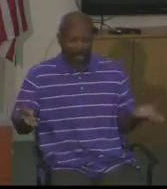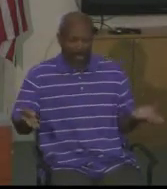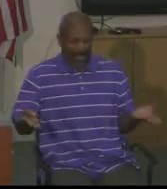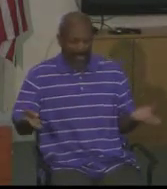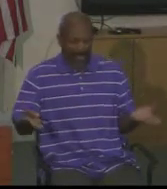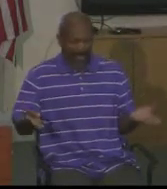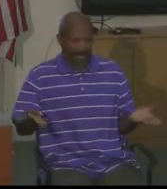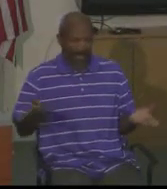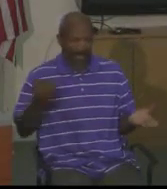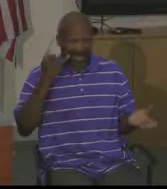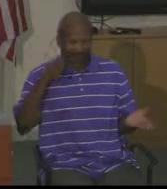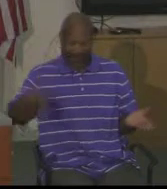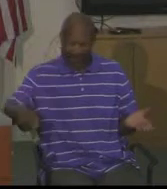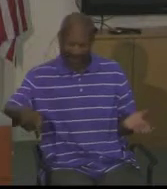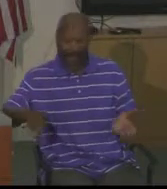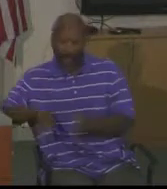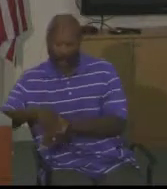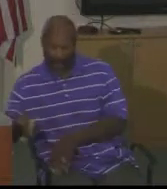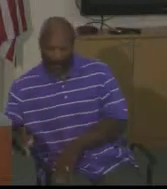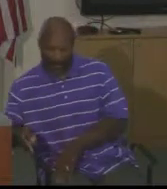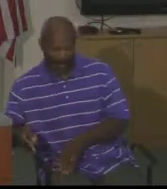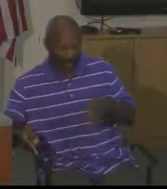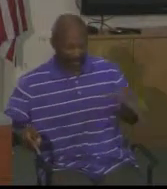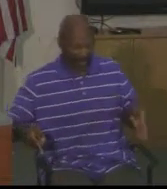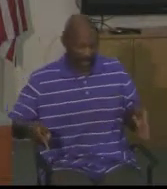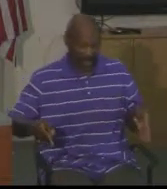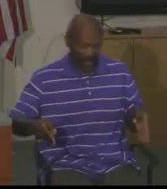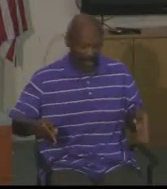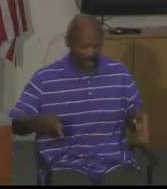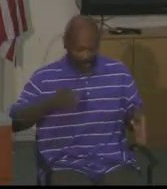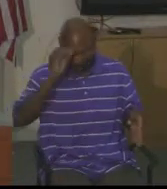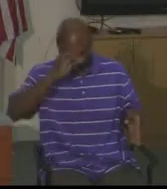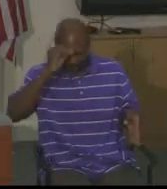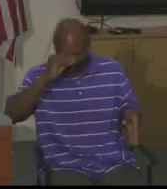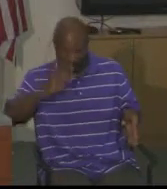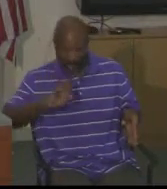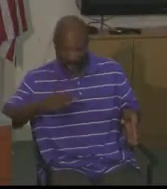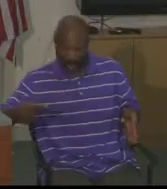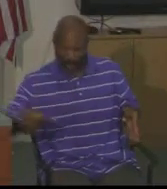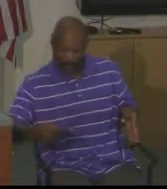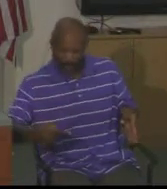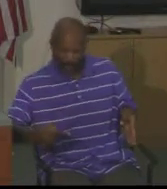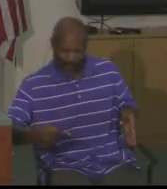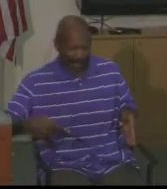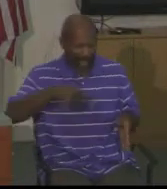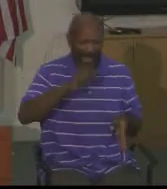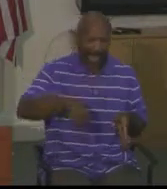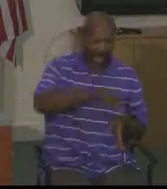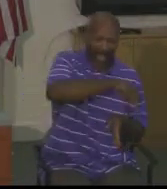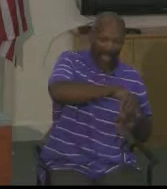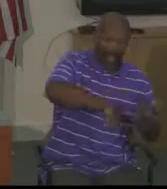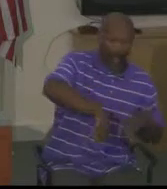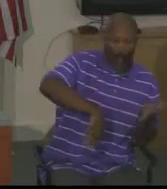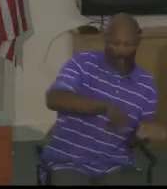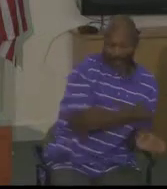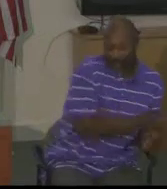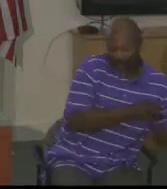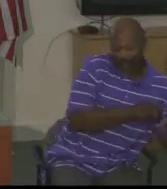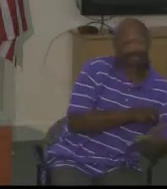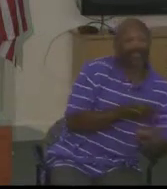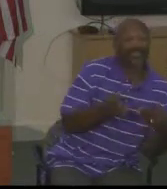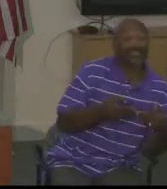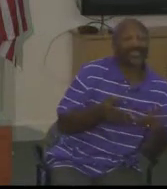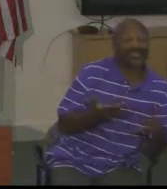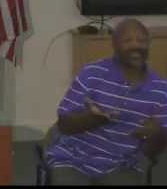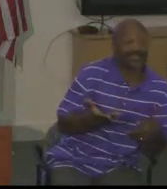know the other side opens, then you don't know that there's a place to stick a screwdriver hand to take a screw out that's hidden